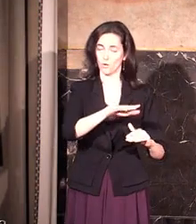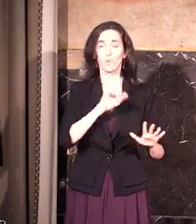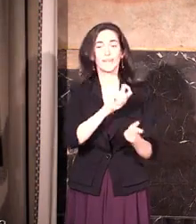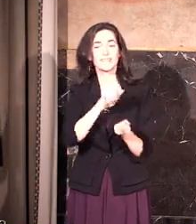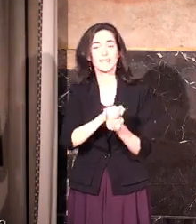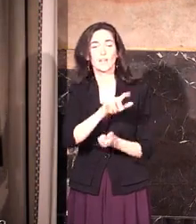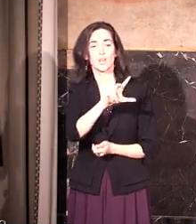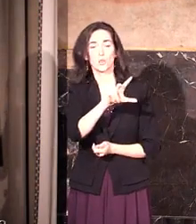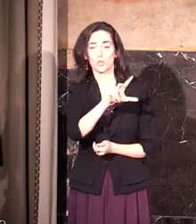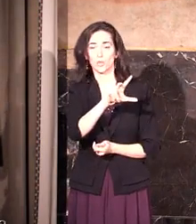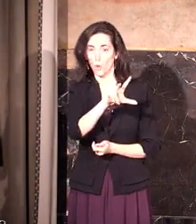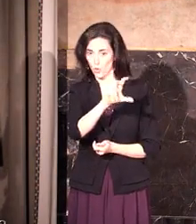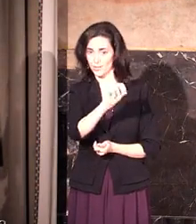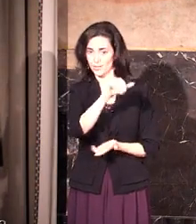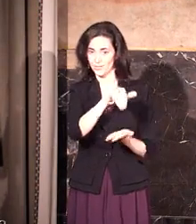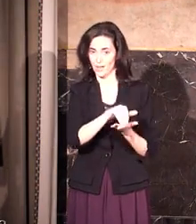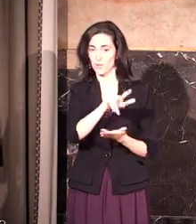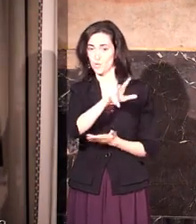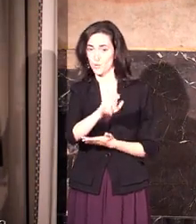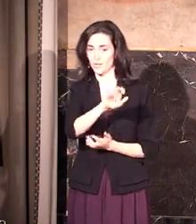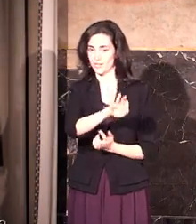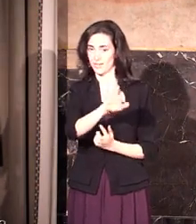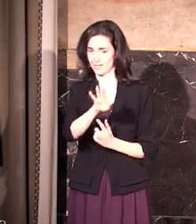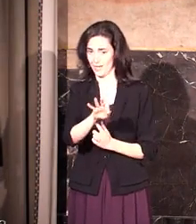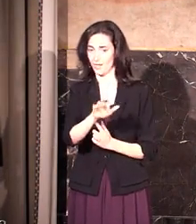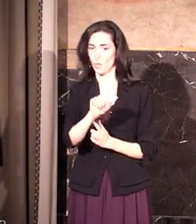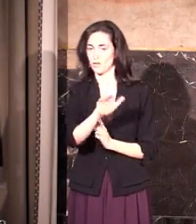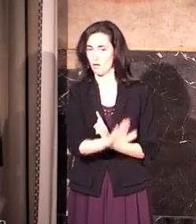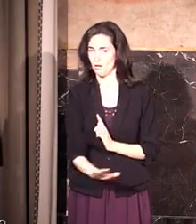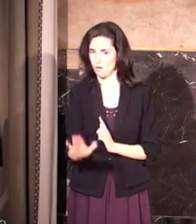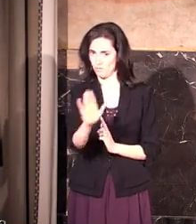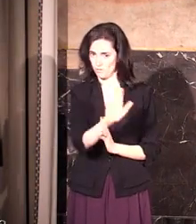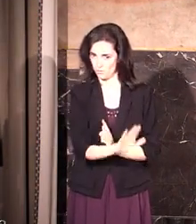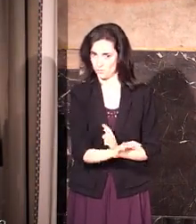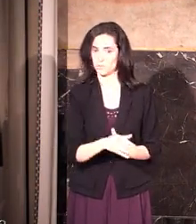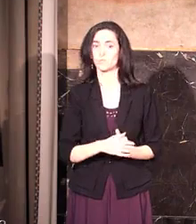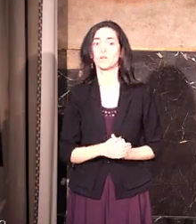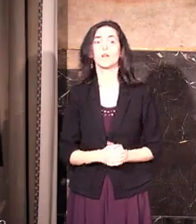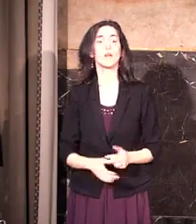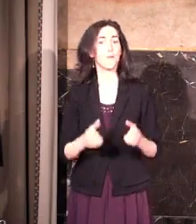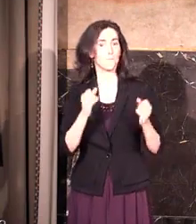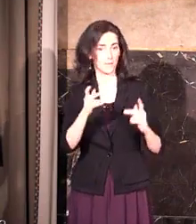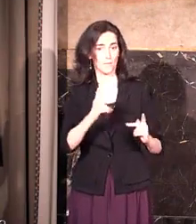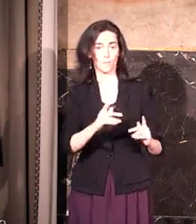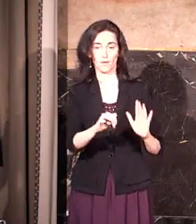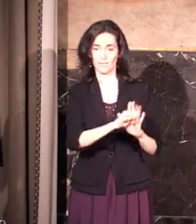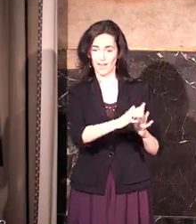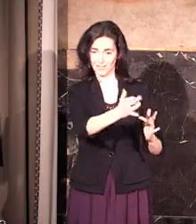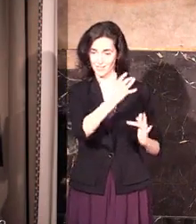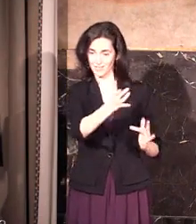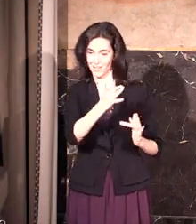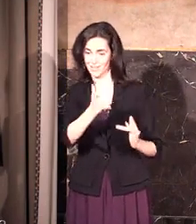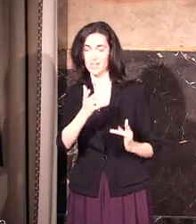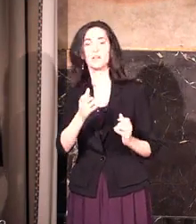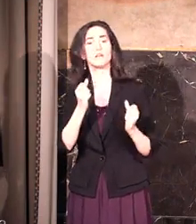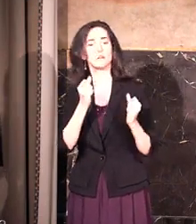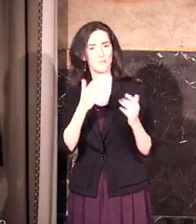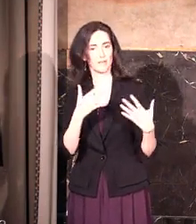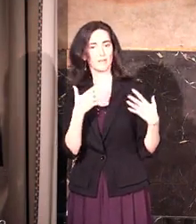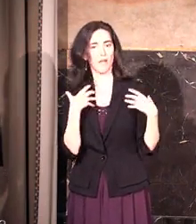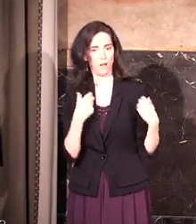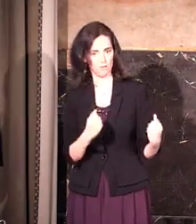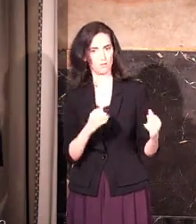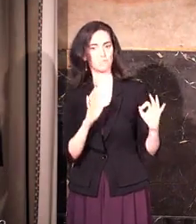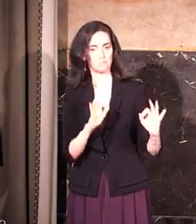30,399 across the state of Louisiana. Many of those cases have been resolved. As you know, we report once a week on